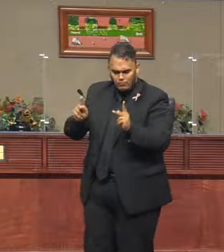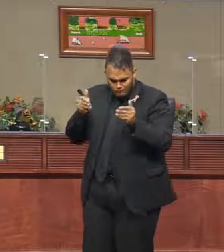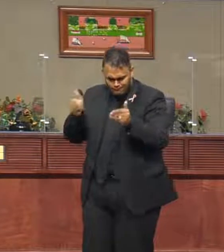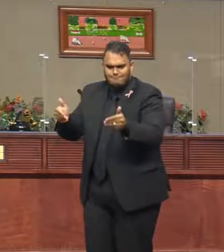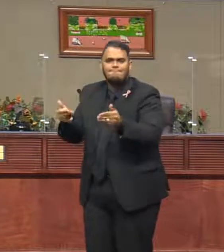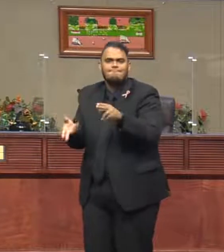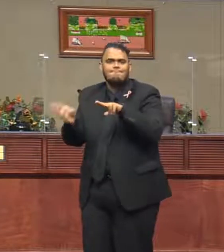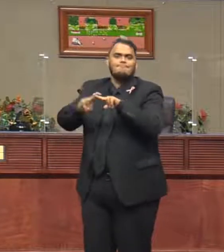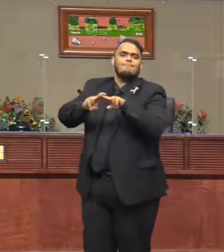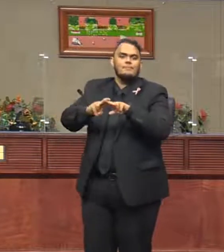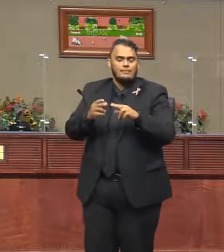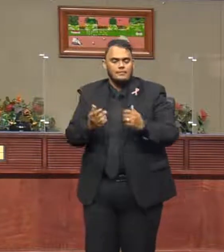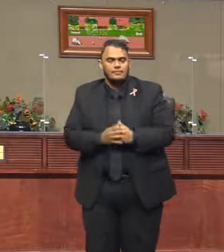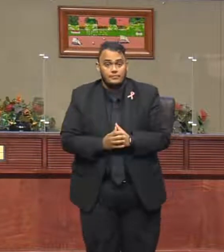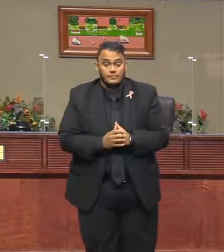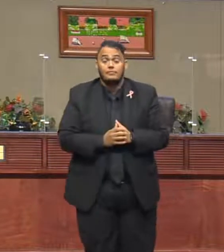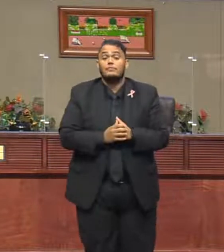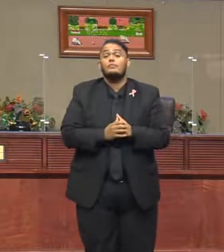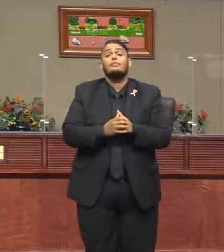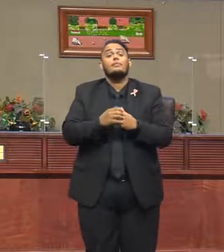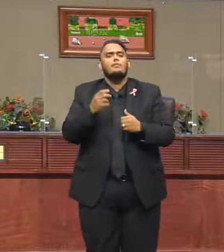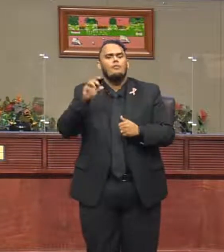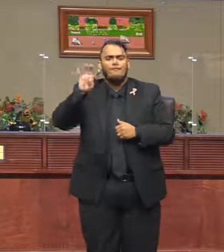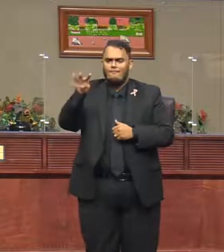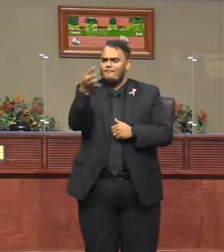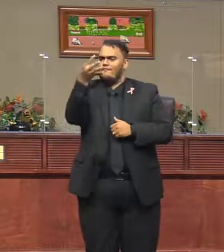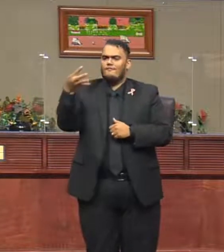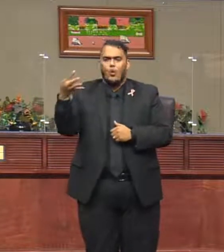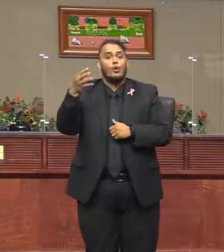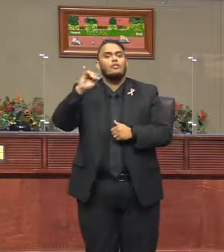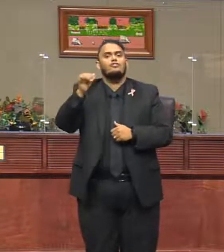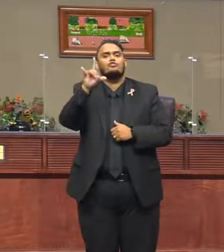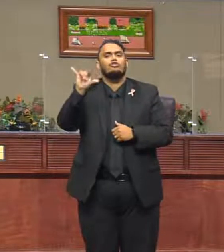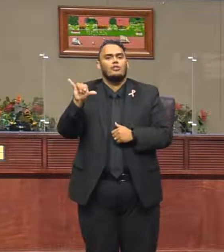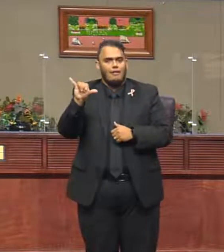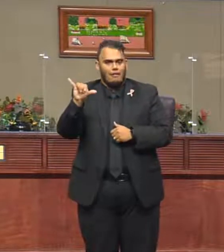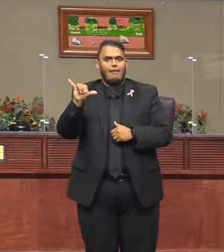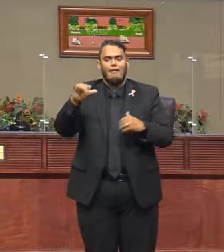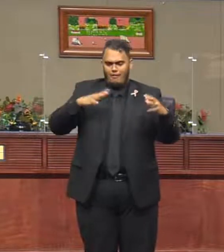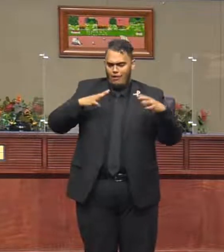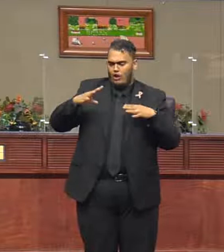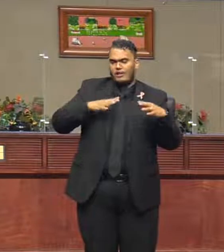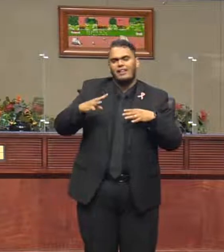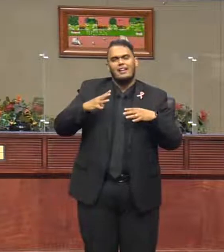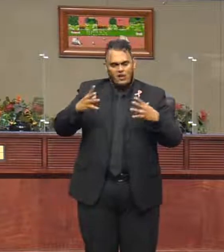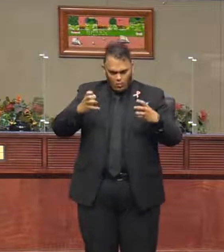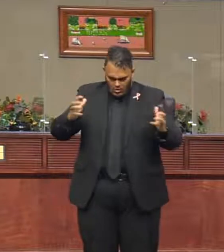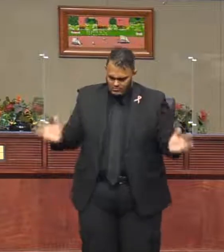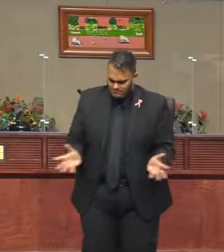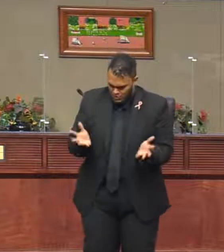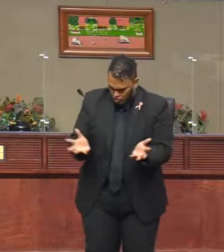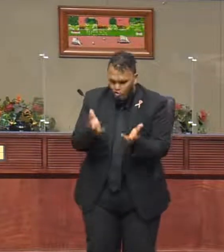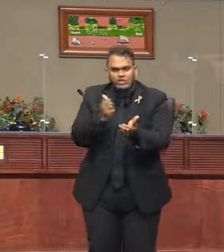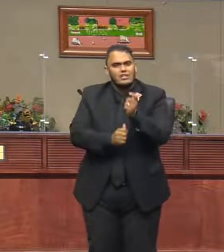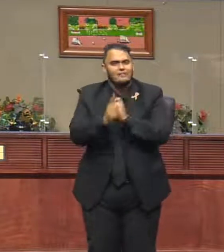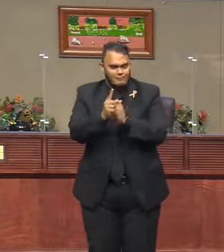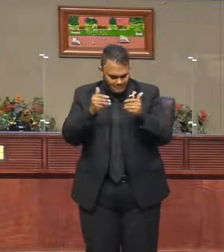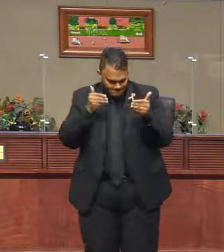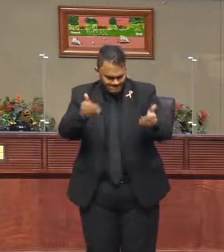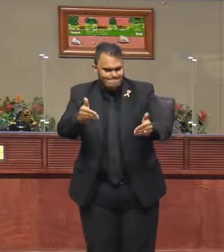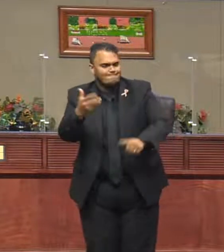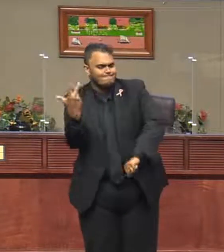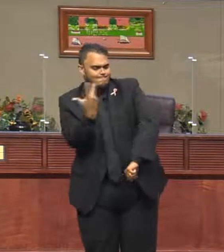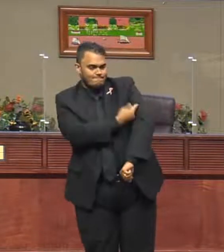4th of July holiday is to continue to urge our residents to get inoculated. I ask our residents